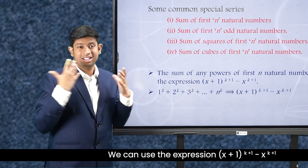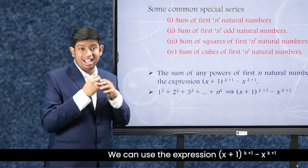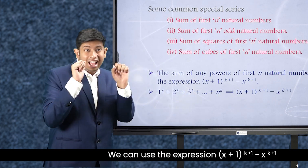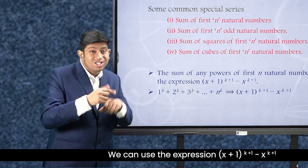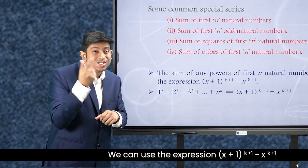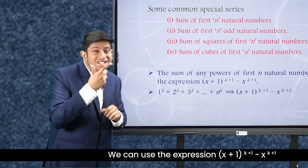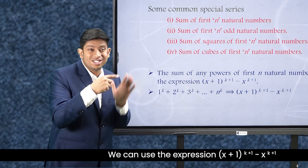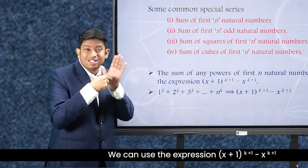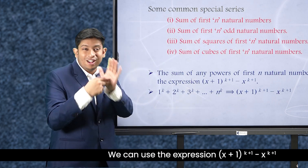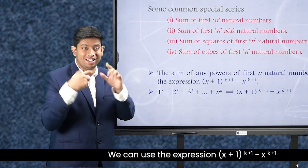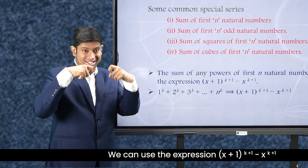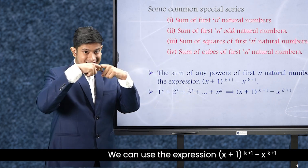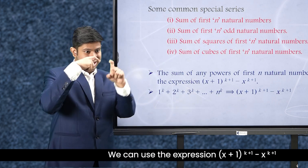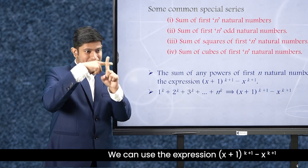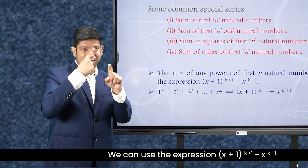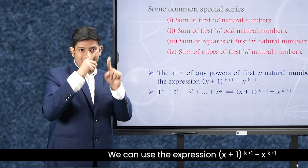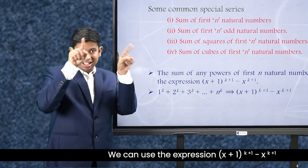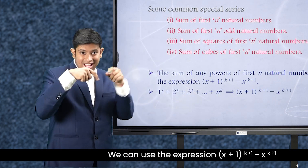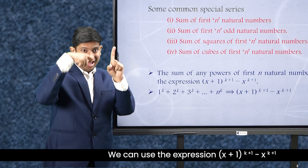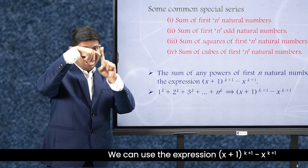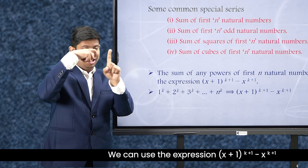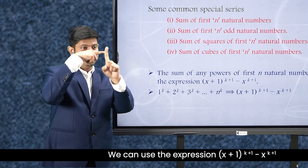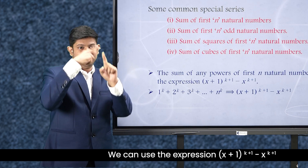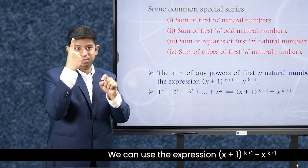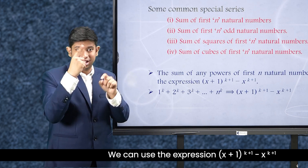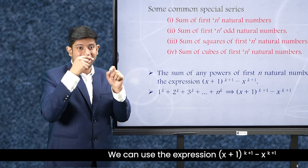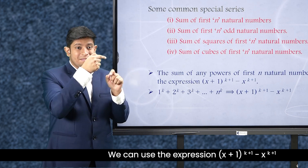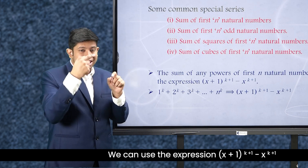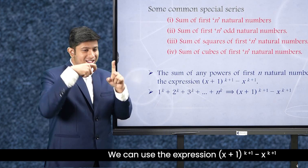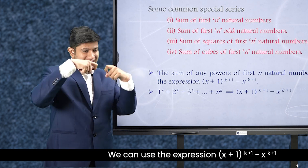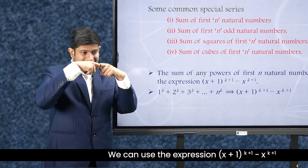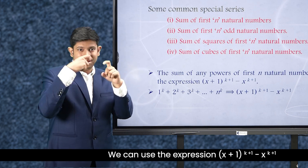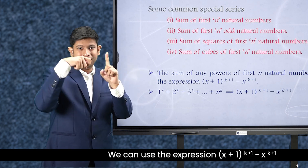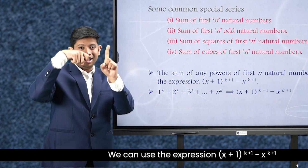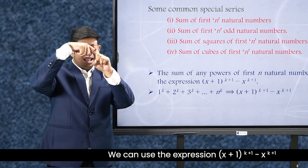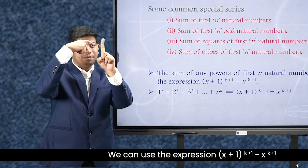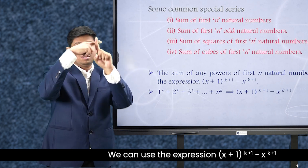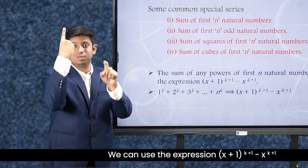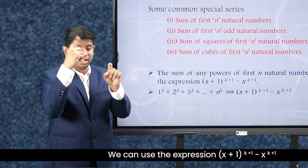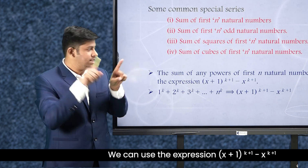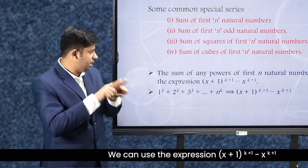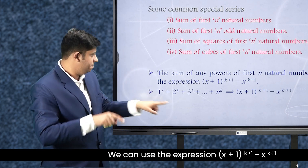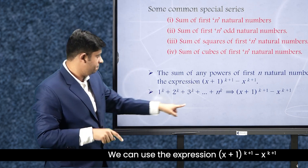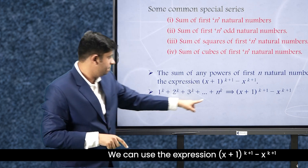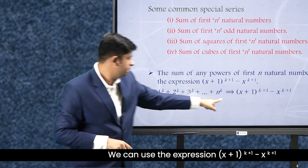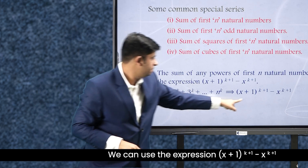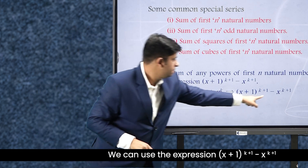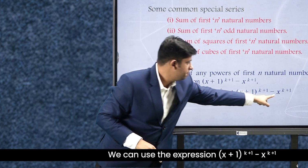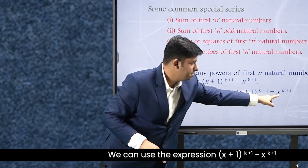We can use the expression x plus 1 whole power k plus 1 minus x power k plus 1.